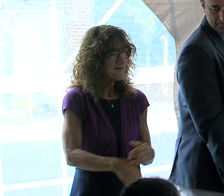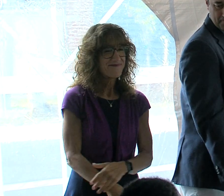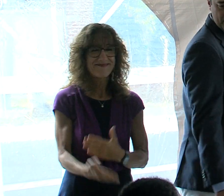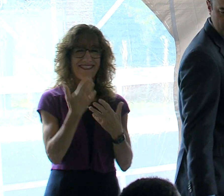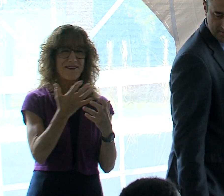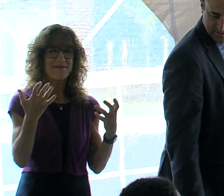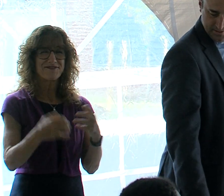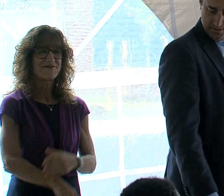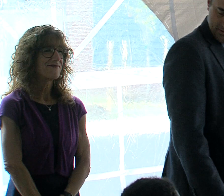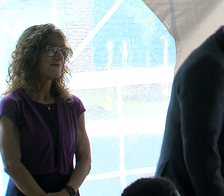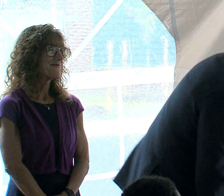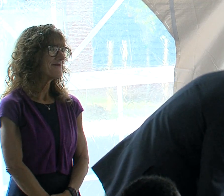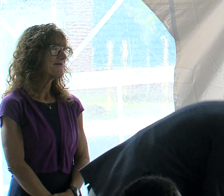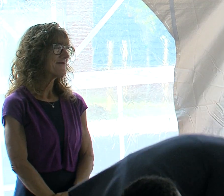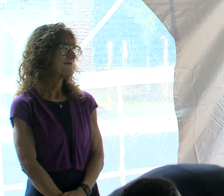much.